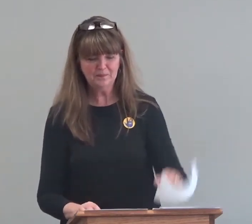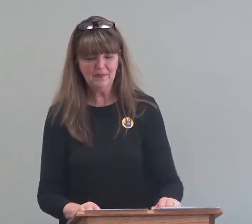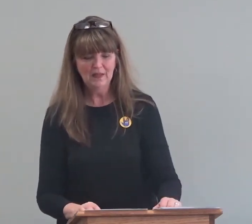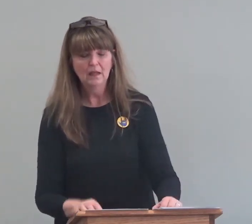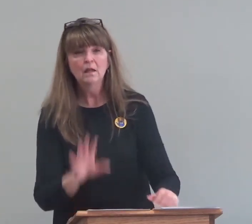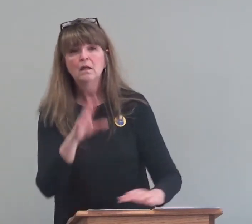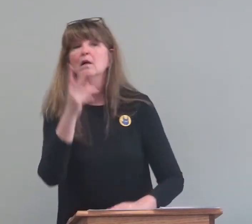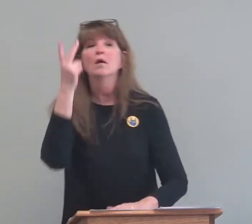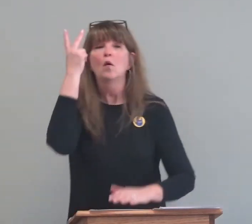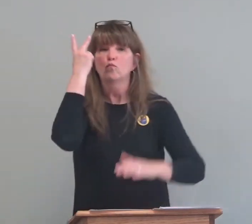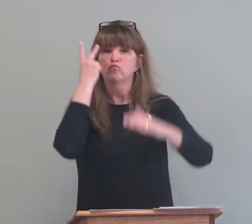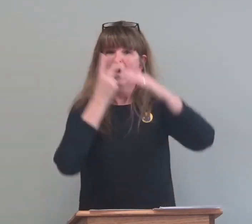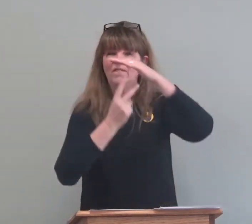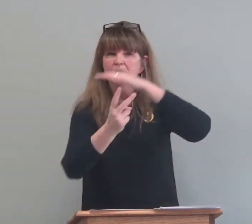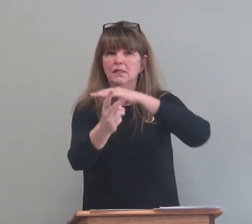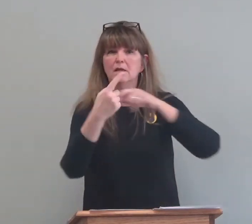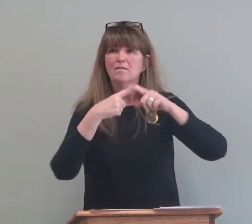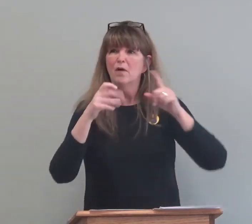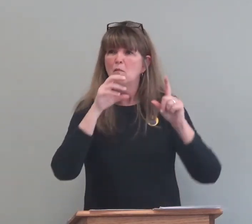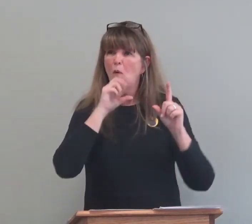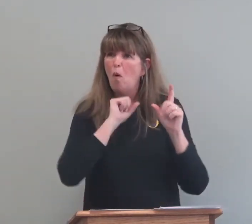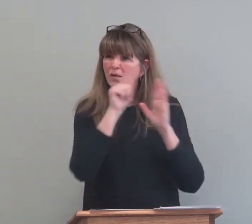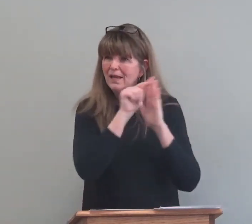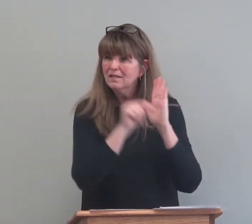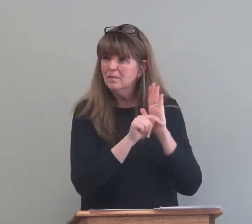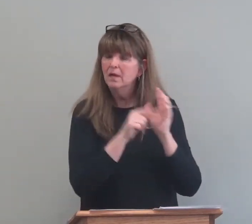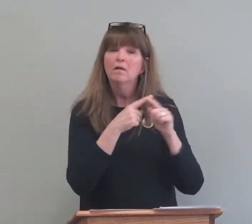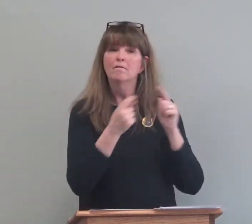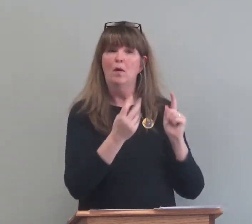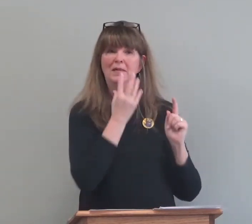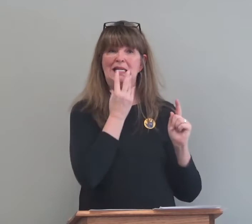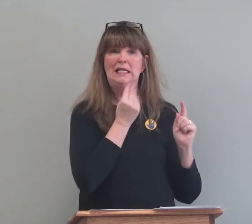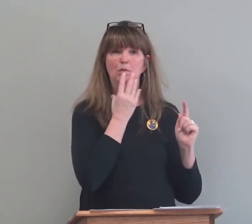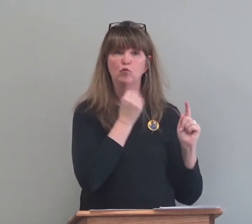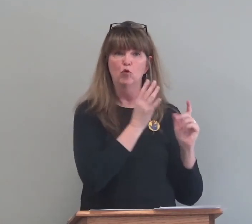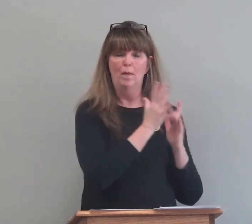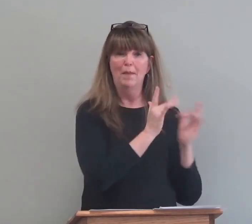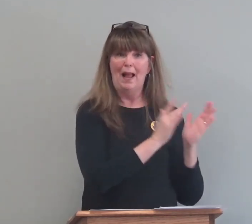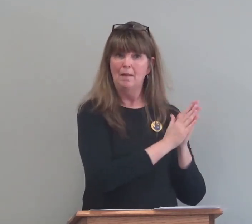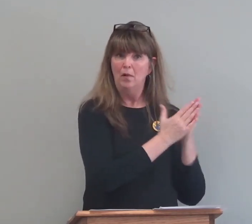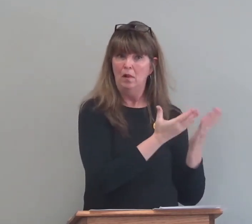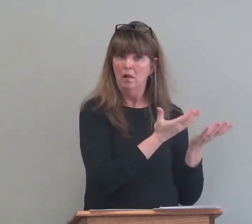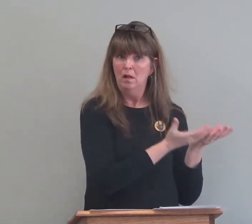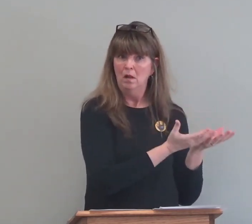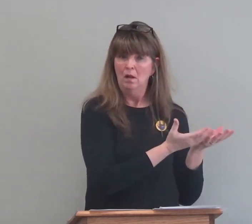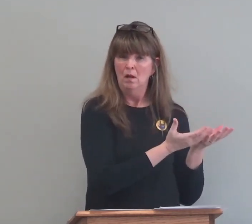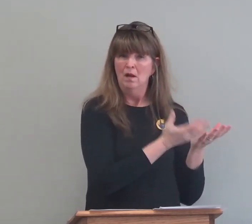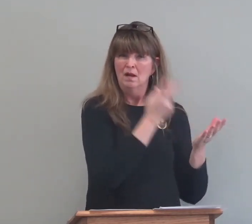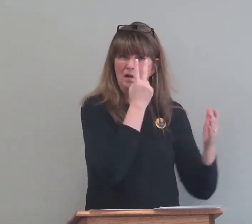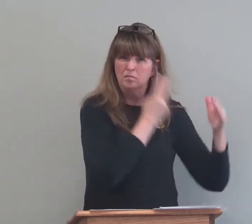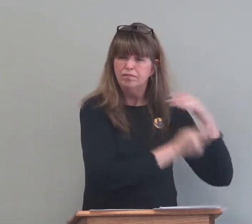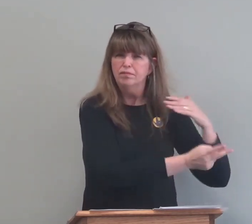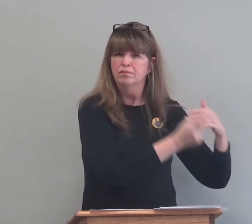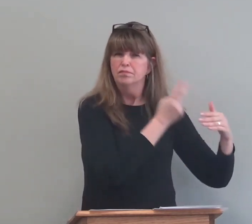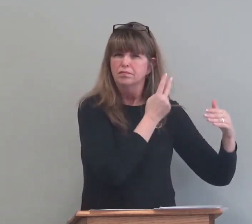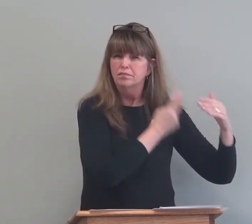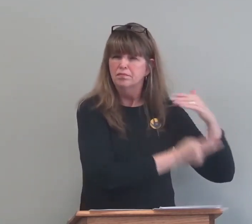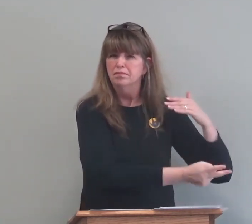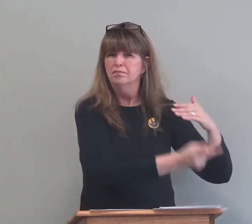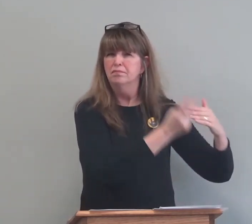story spread throughout the land by many different people. And that shows in the movie as well. From the Hebrew Bible in the